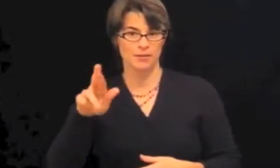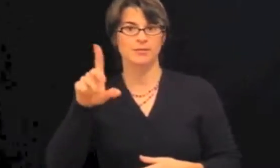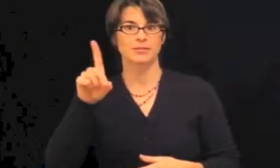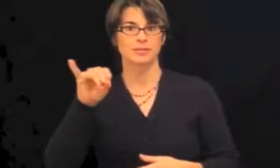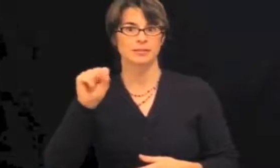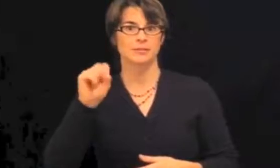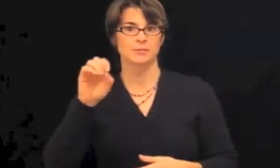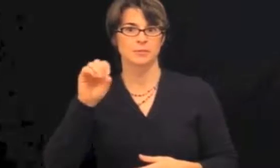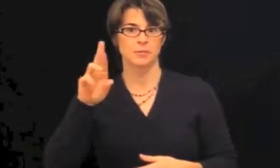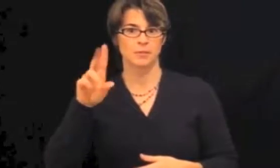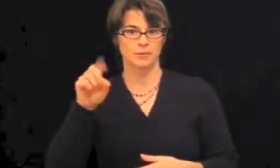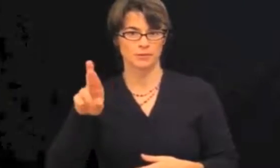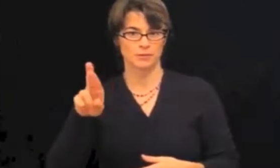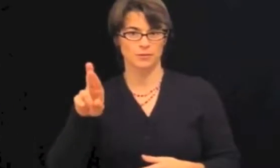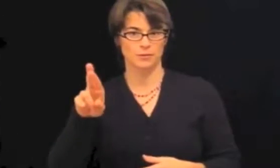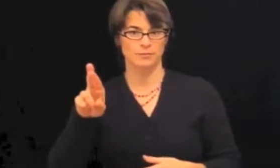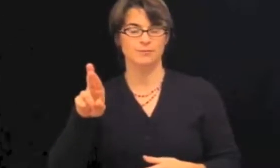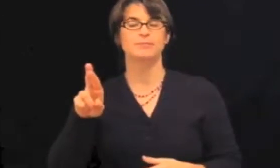about bipolar disorder.